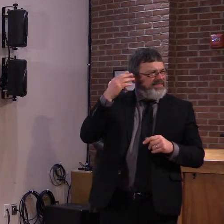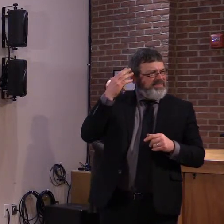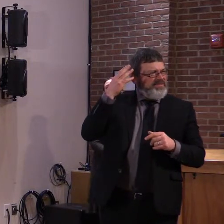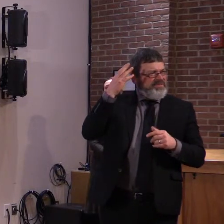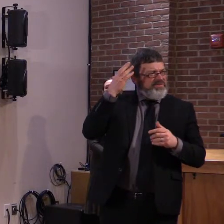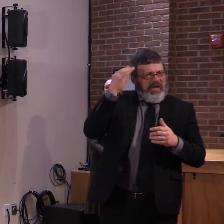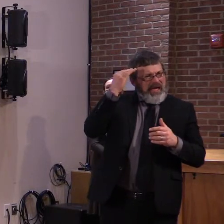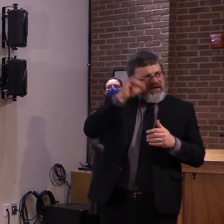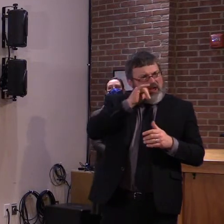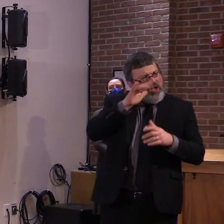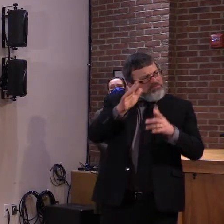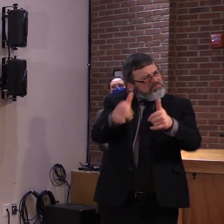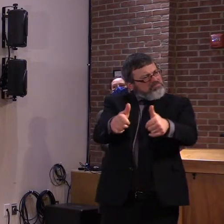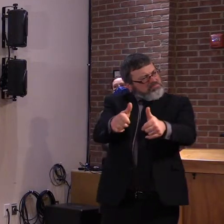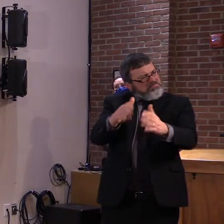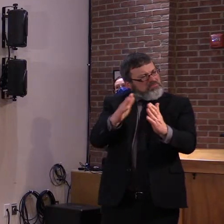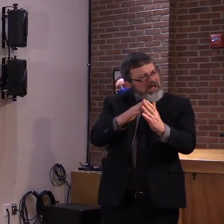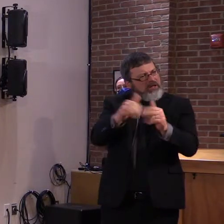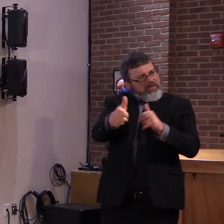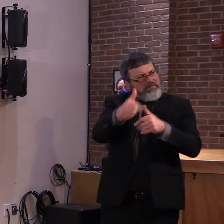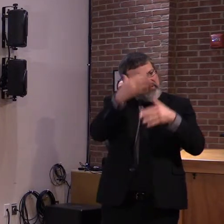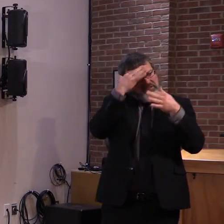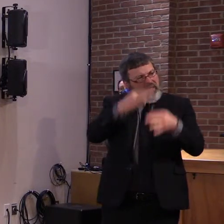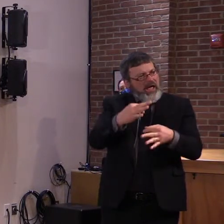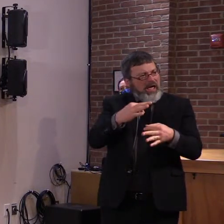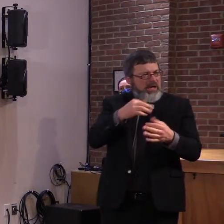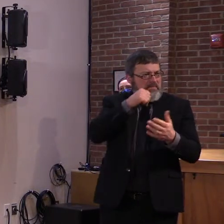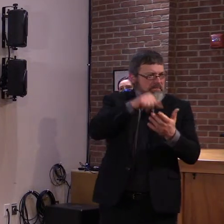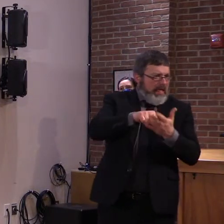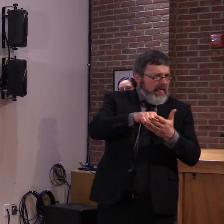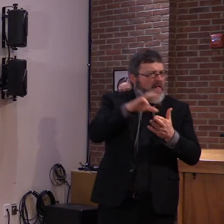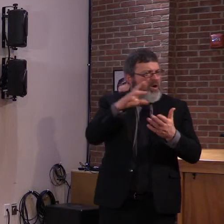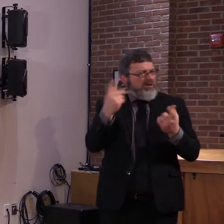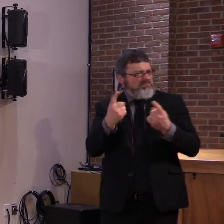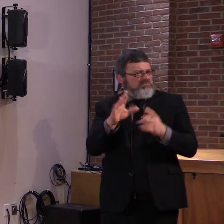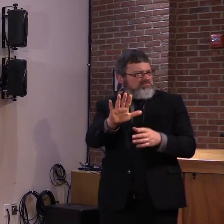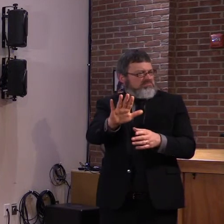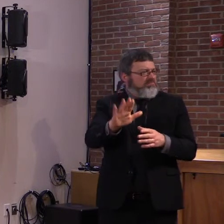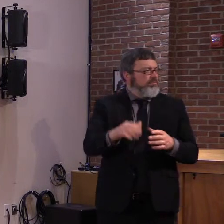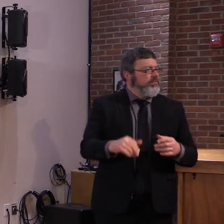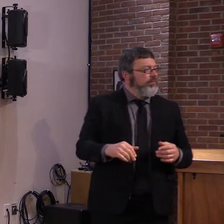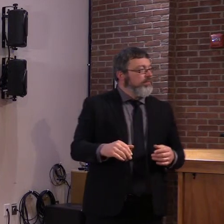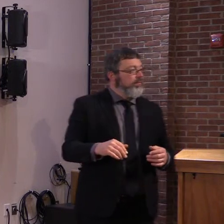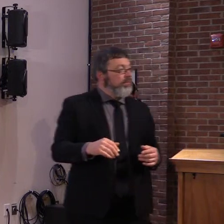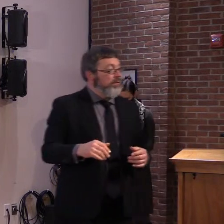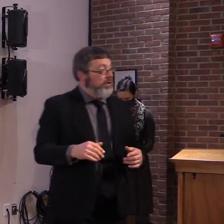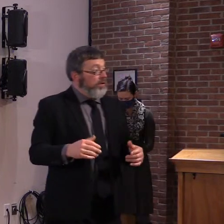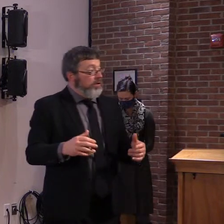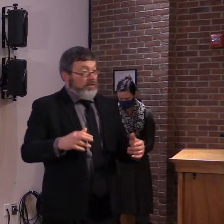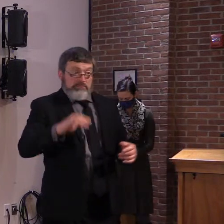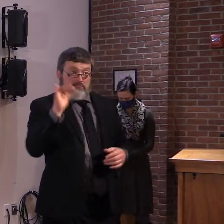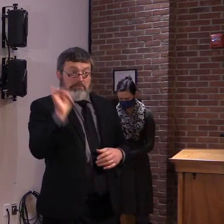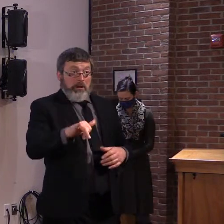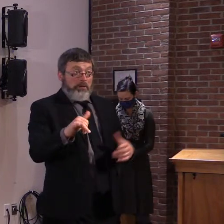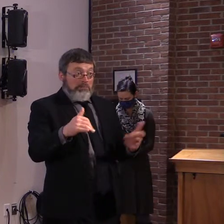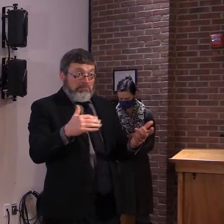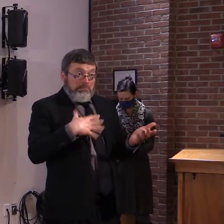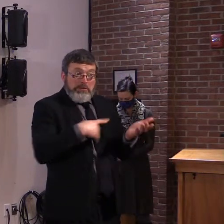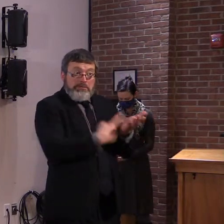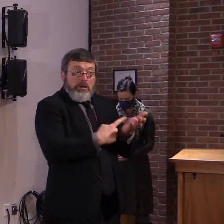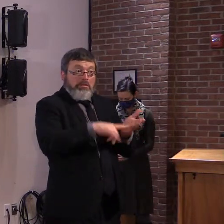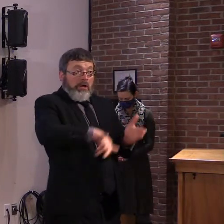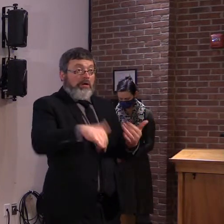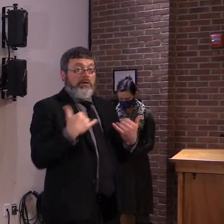I just said that we're working through that. Again, I believe we just came off of a